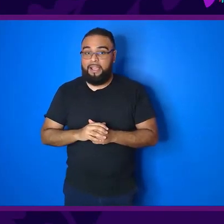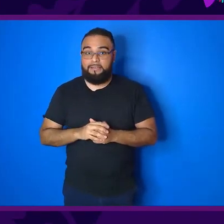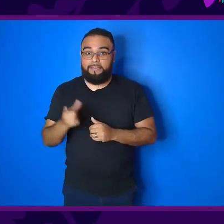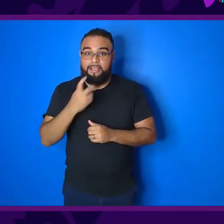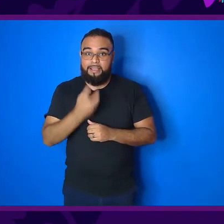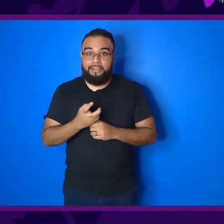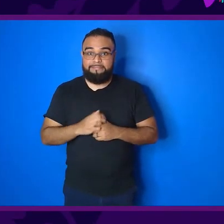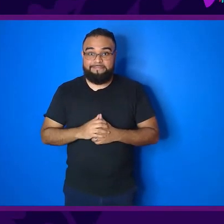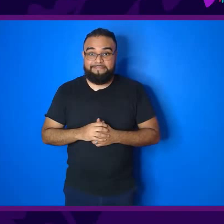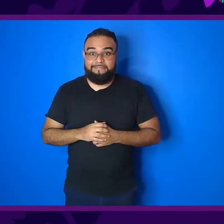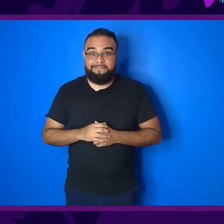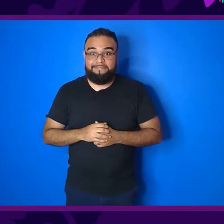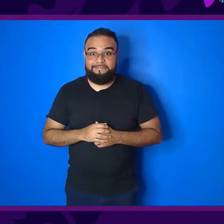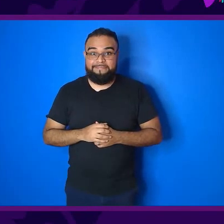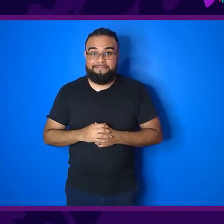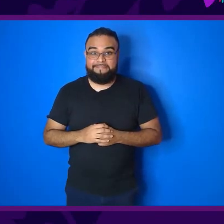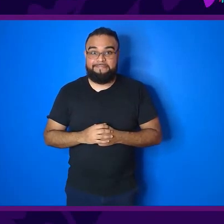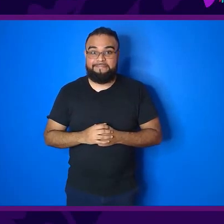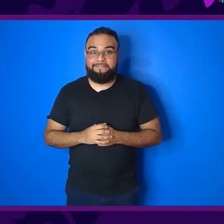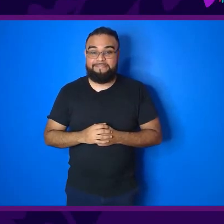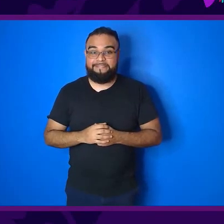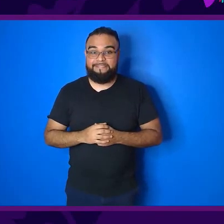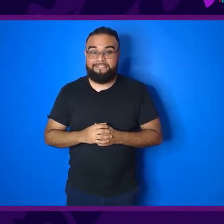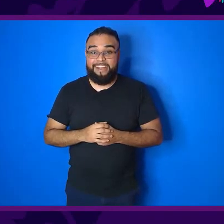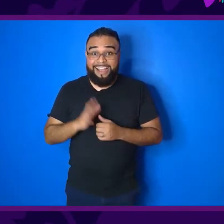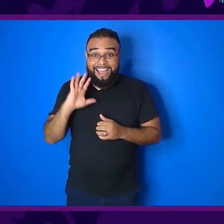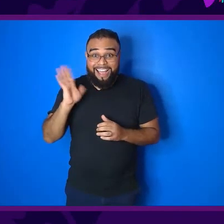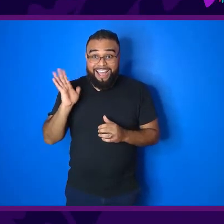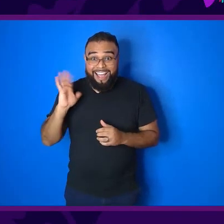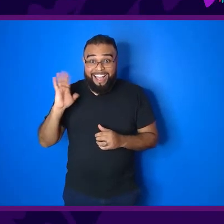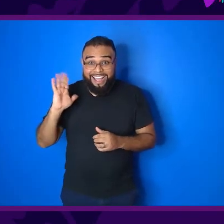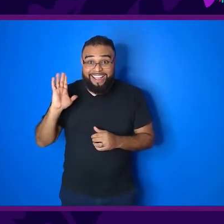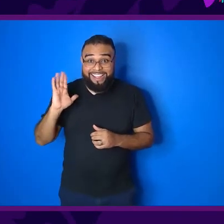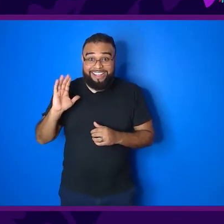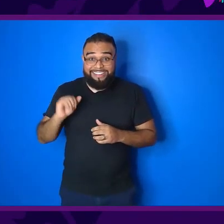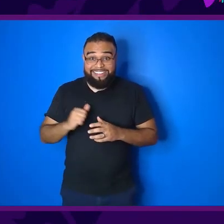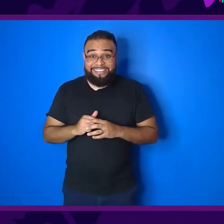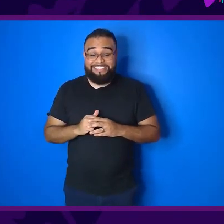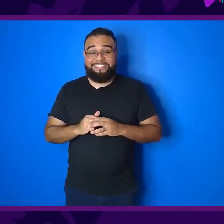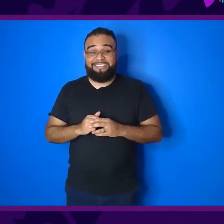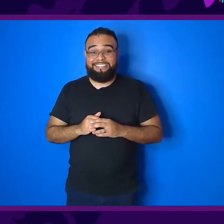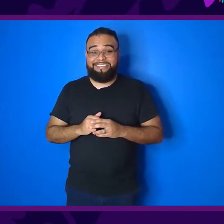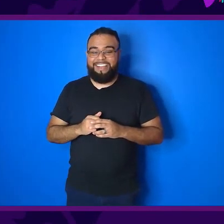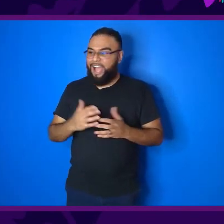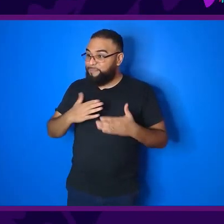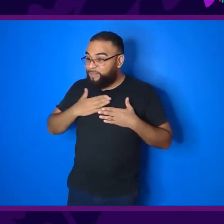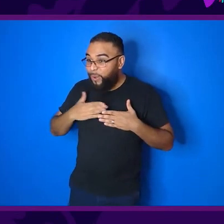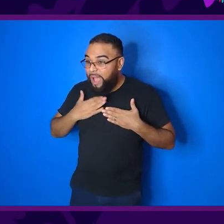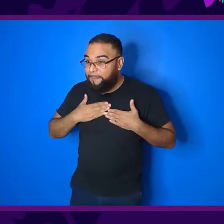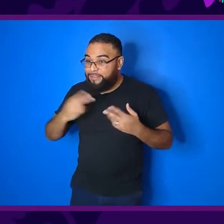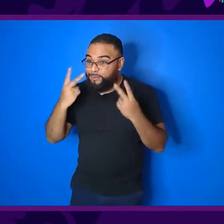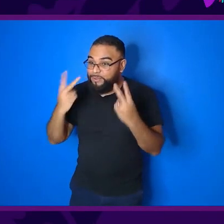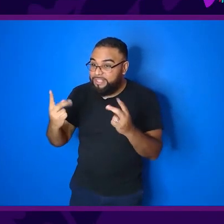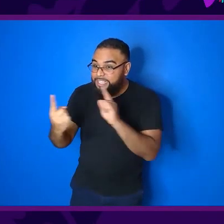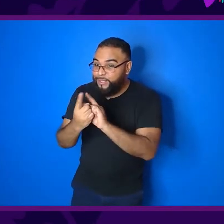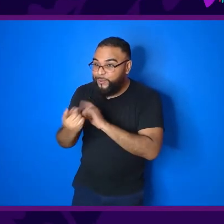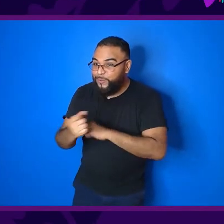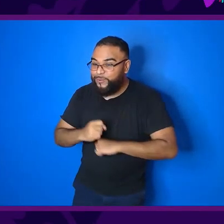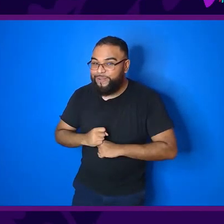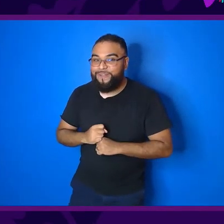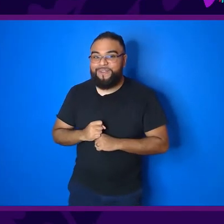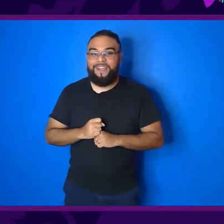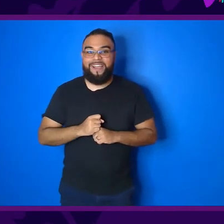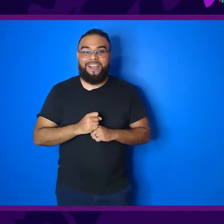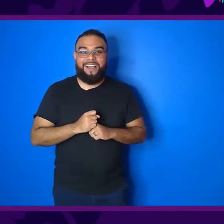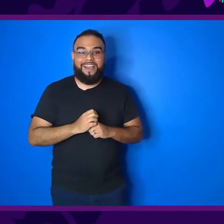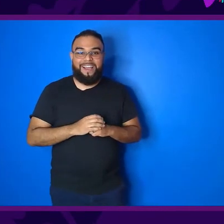Hi, Francesca. Oh, Hi. I'm so glad to see you. I was so surprised. Look, it's